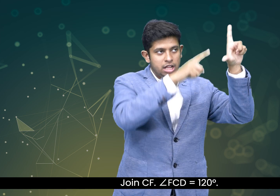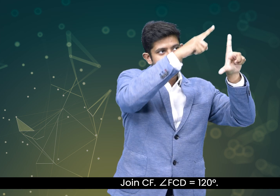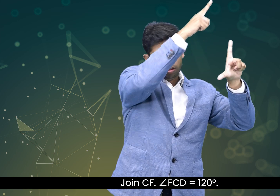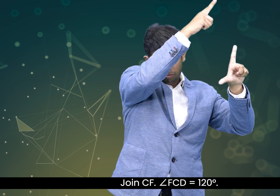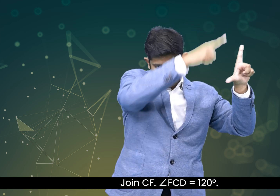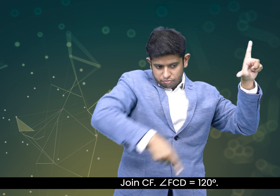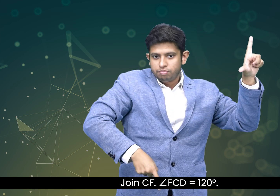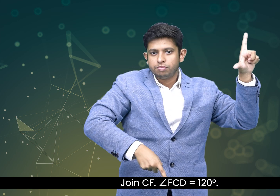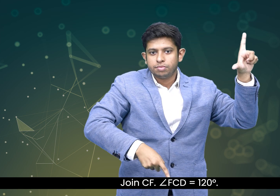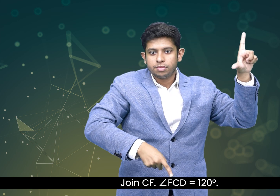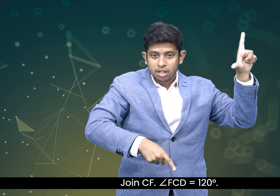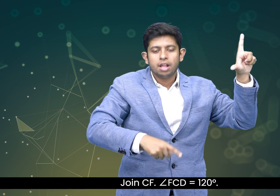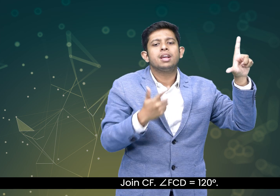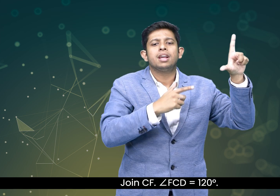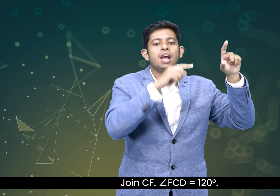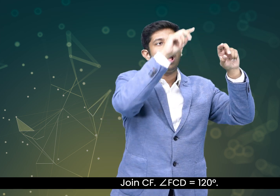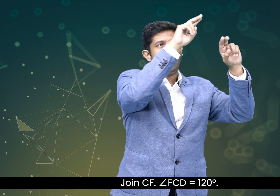Angle FCD is equal to 120 degrees.